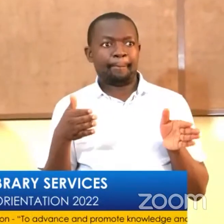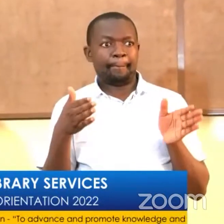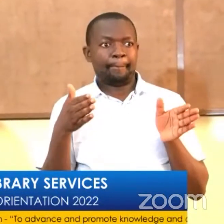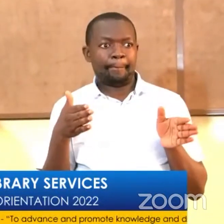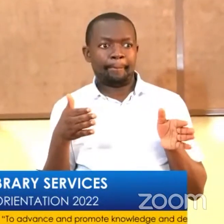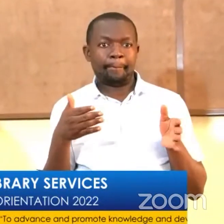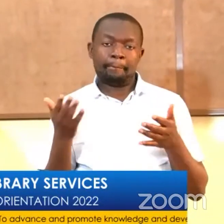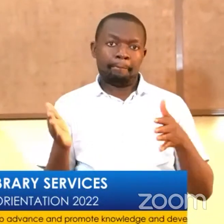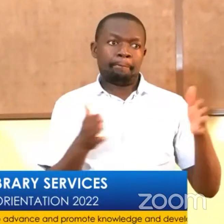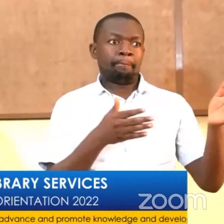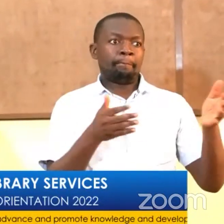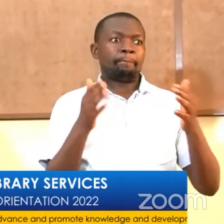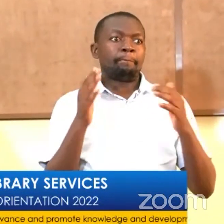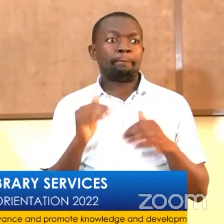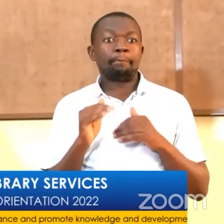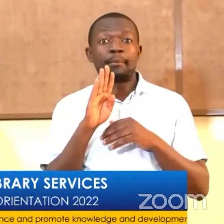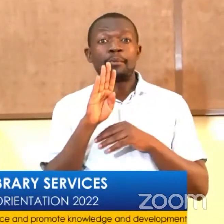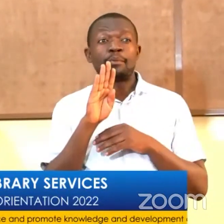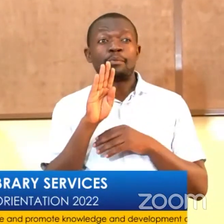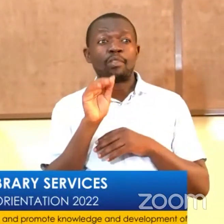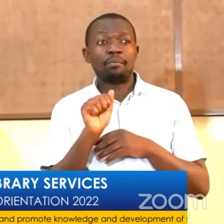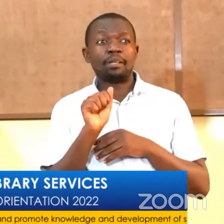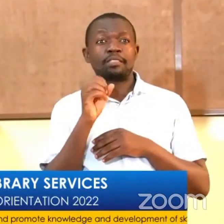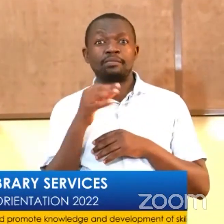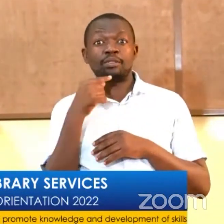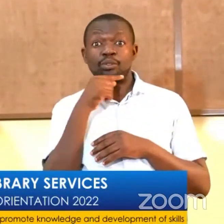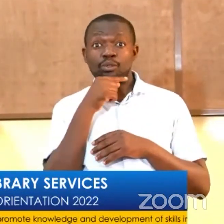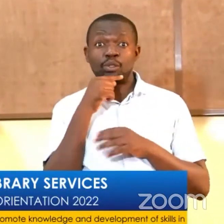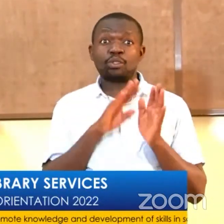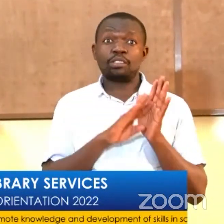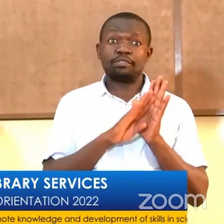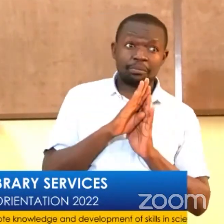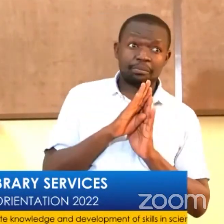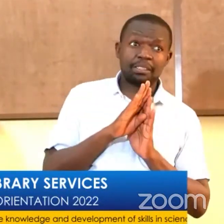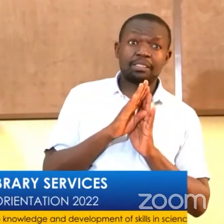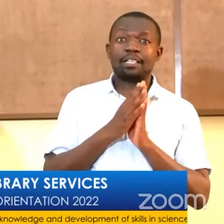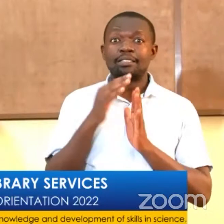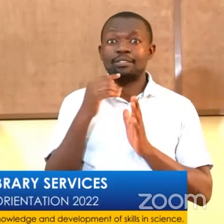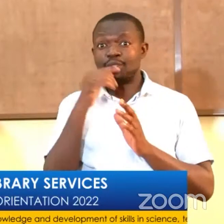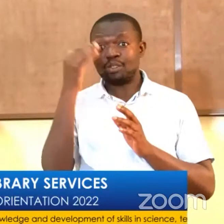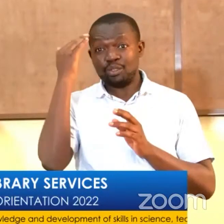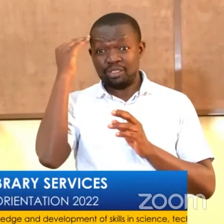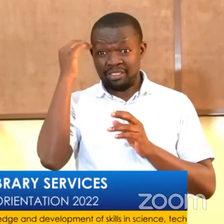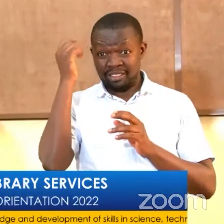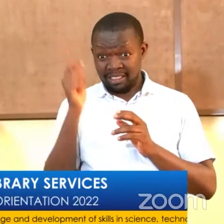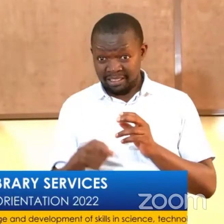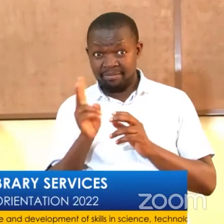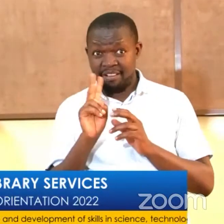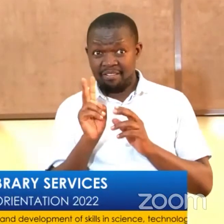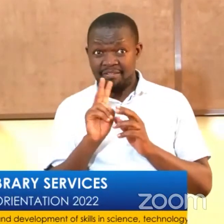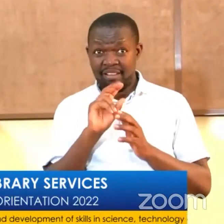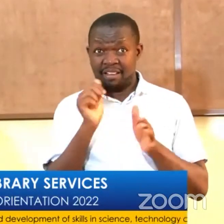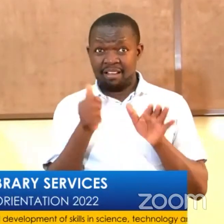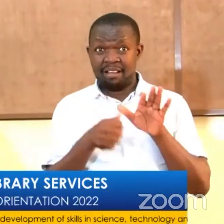Does Bachelors of Social Development and Social Justice also belong to the